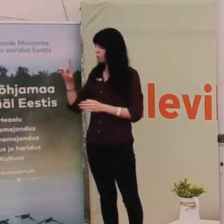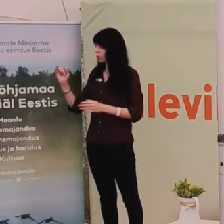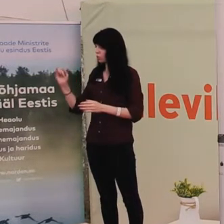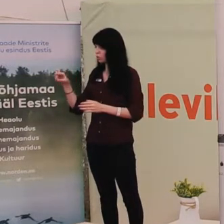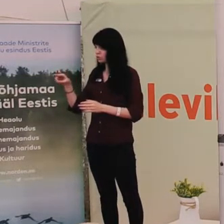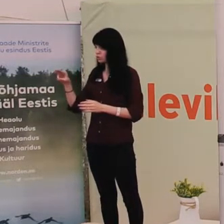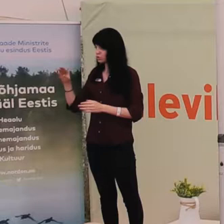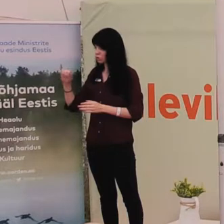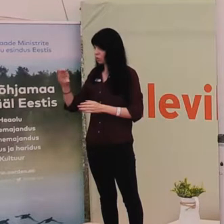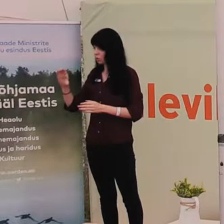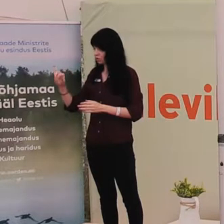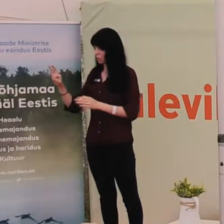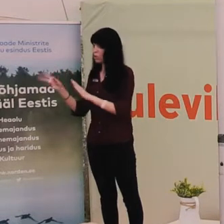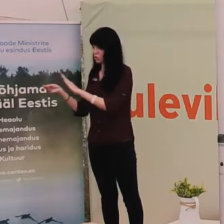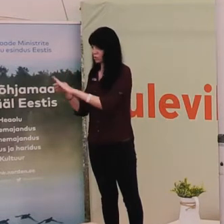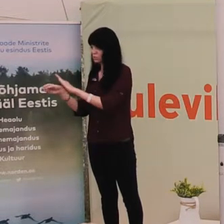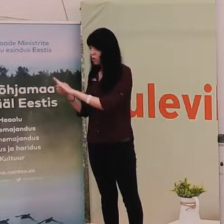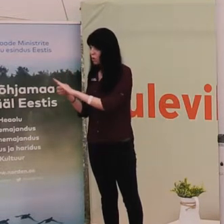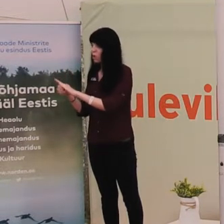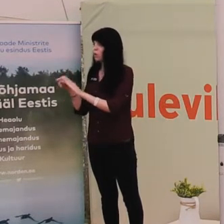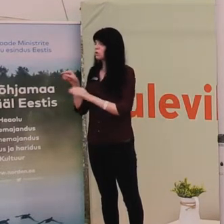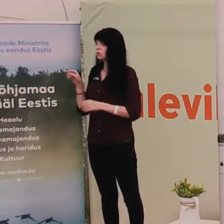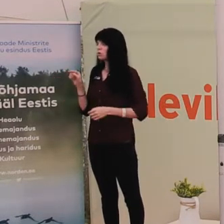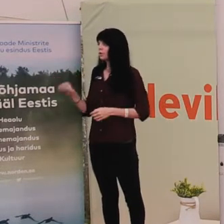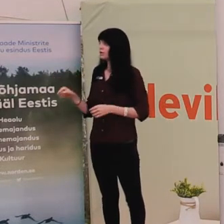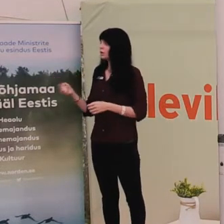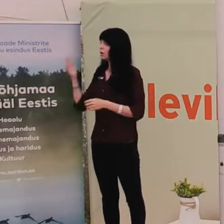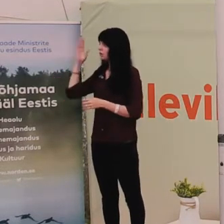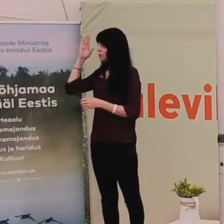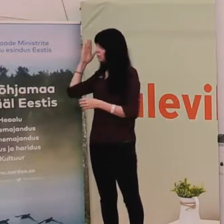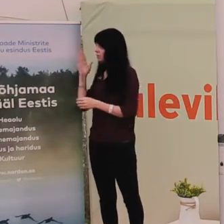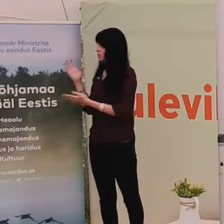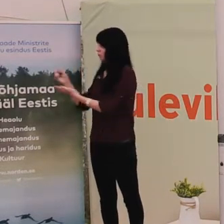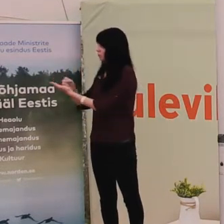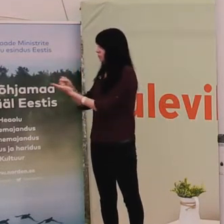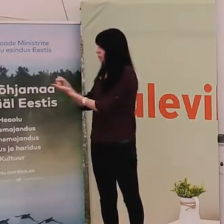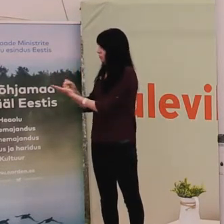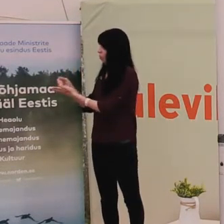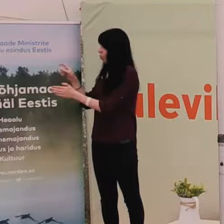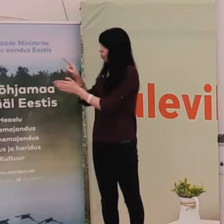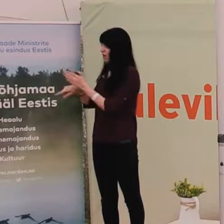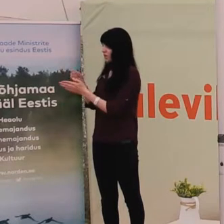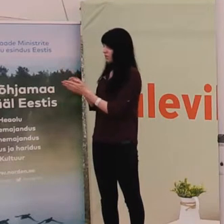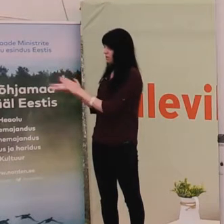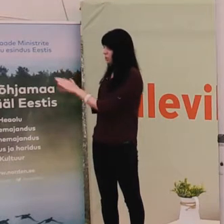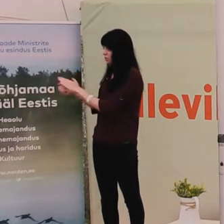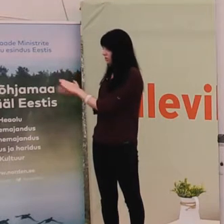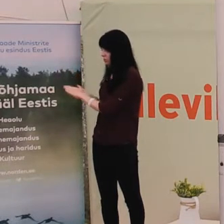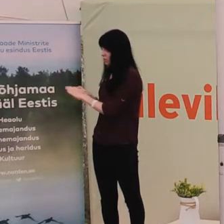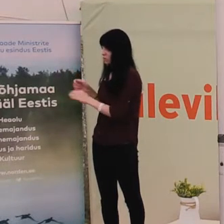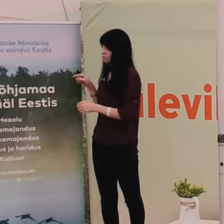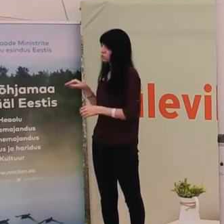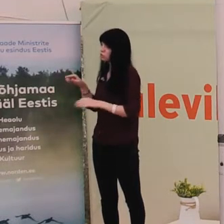the administrations selling off the natural resources at very low prices, as long as we do have this